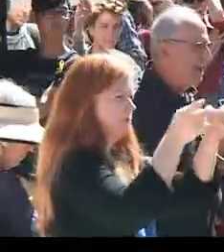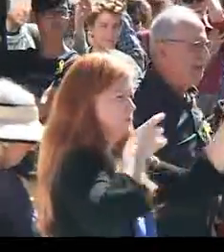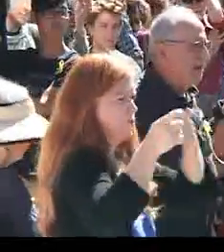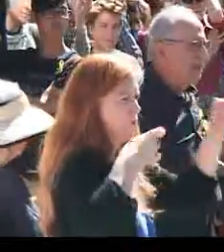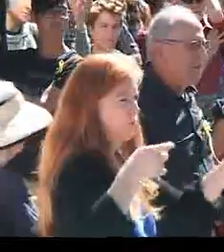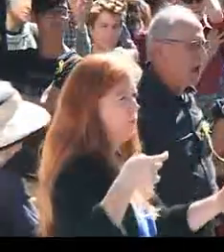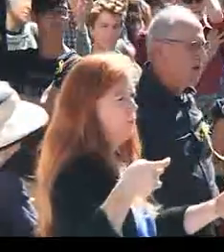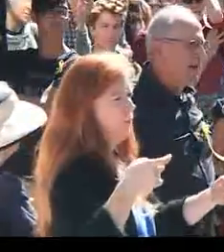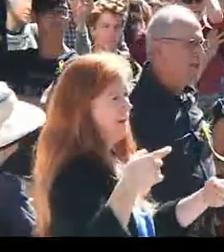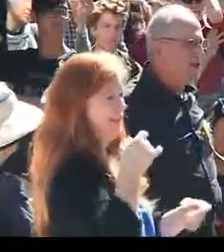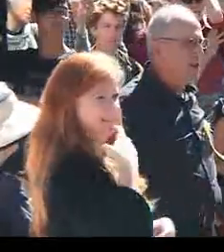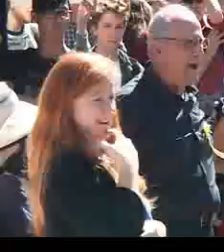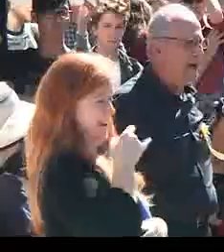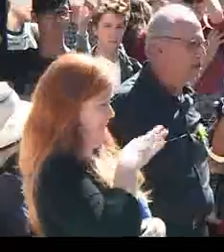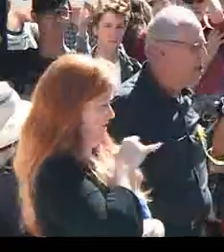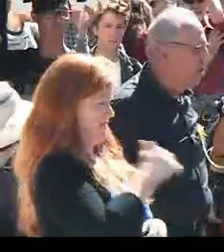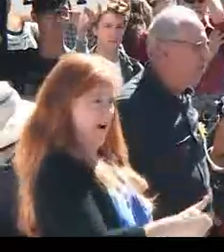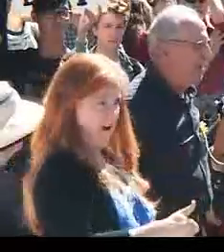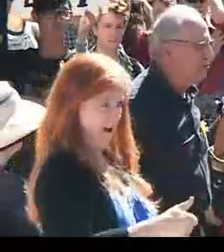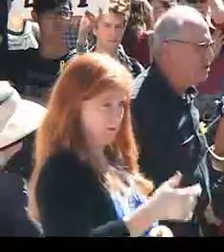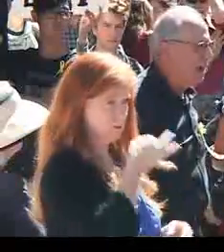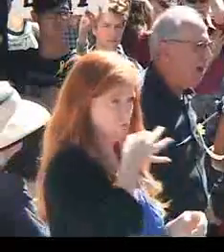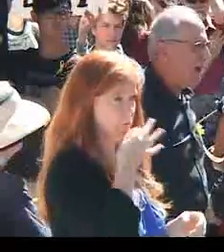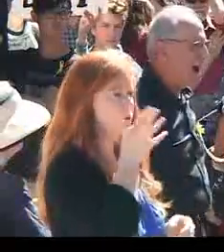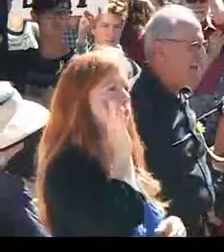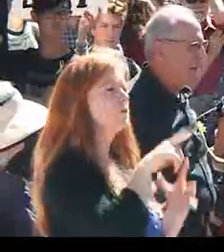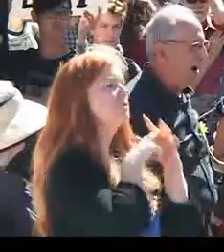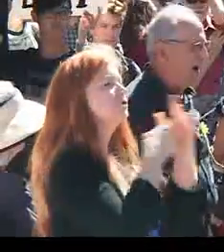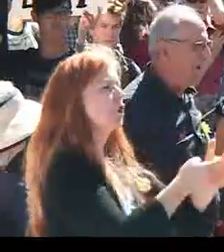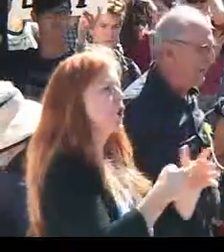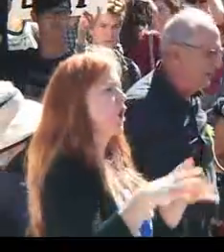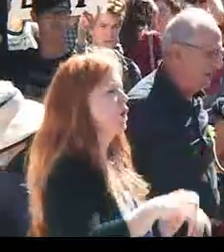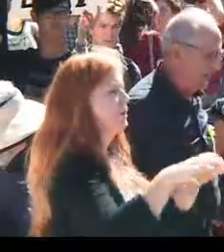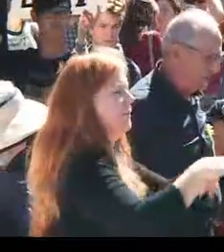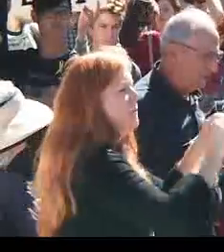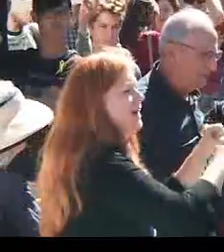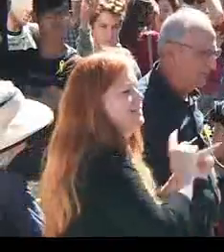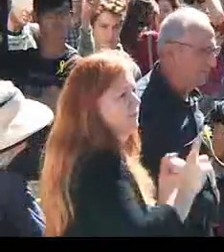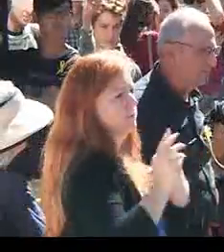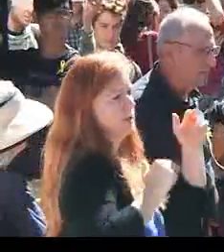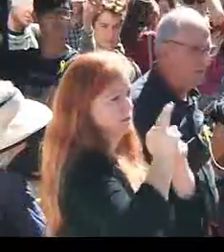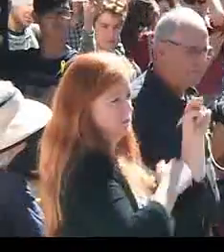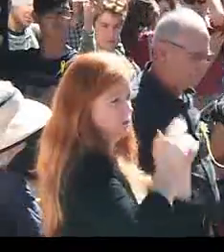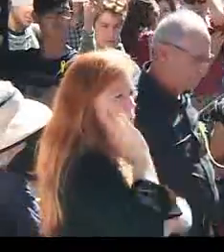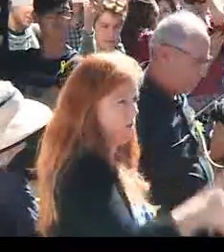they've said if they don't get their demand soon, they will start occupying buildings.